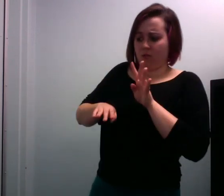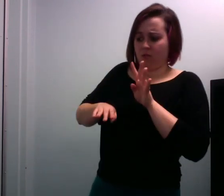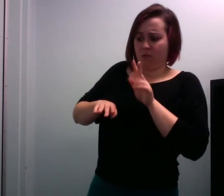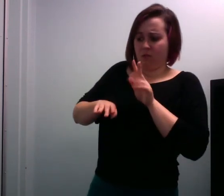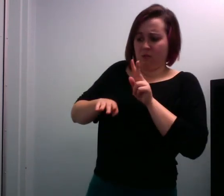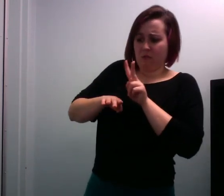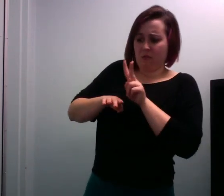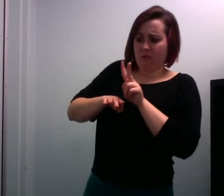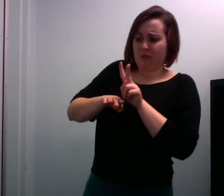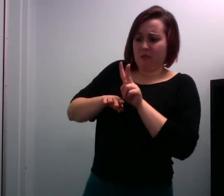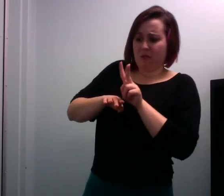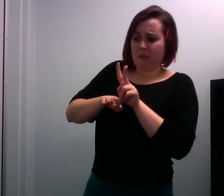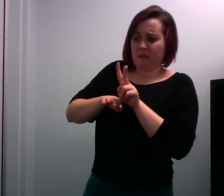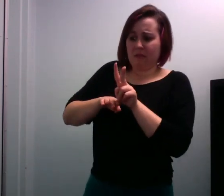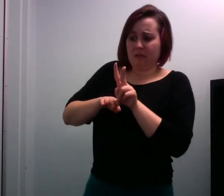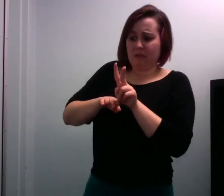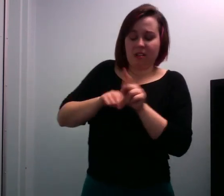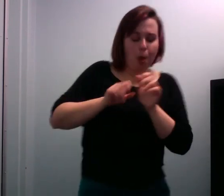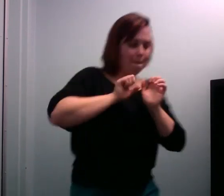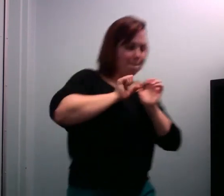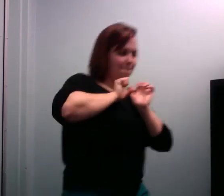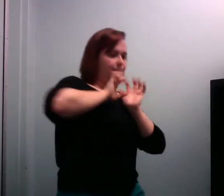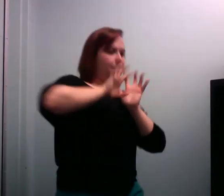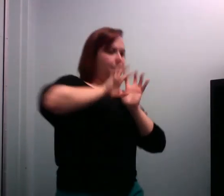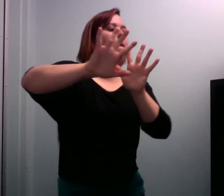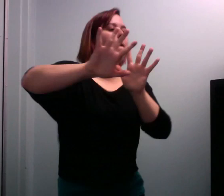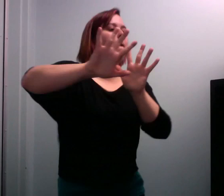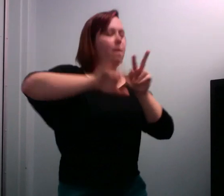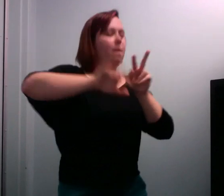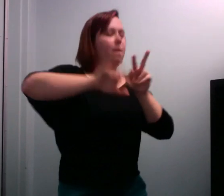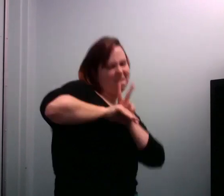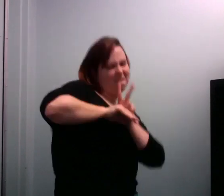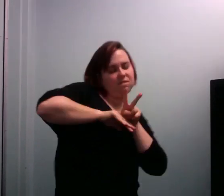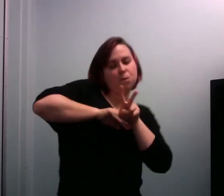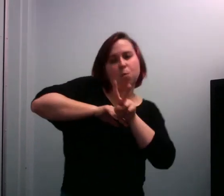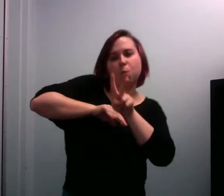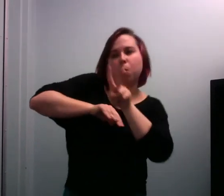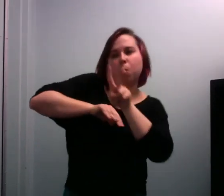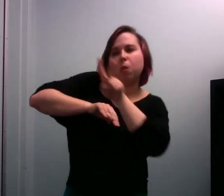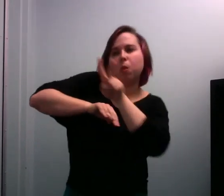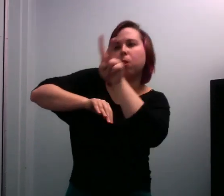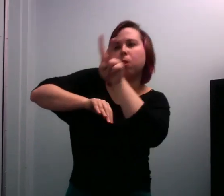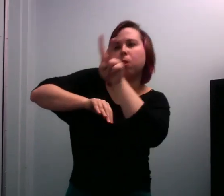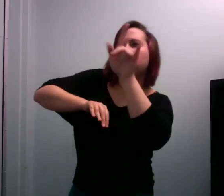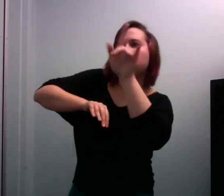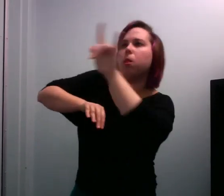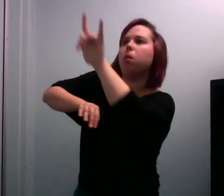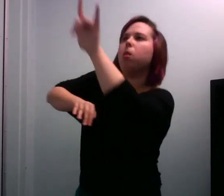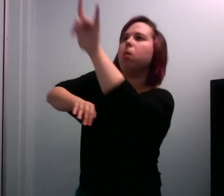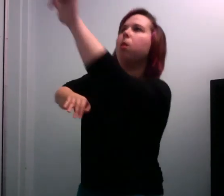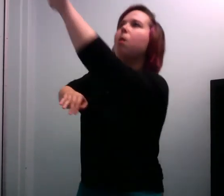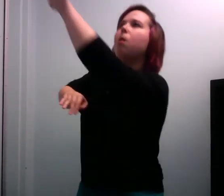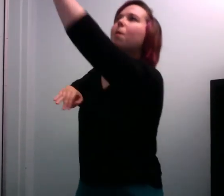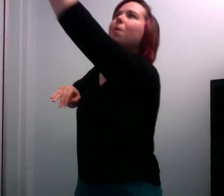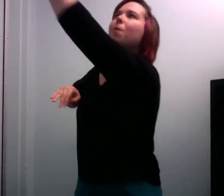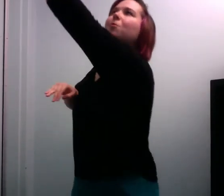flew. I wish you all a good flight. Thank you.